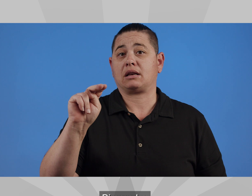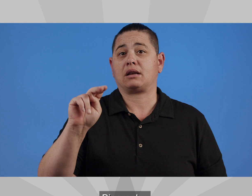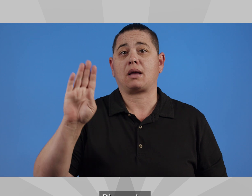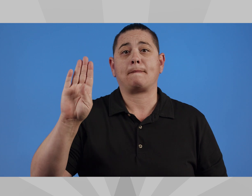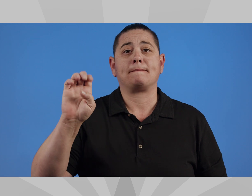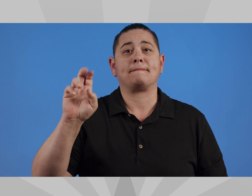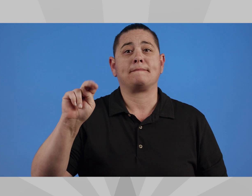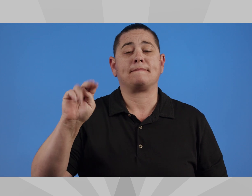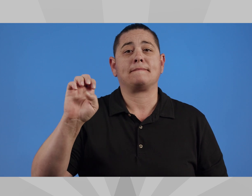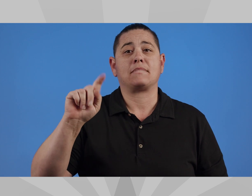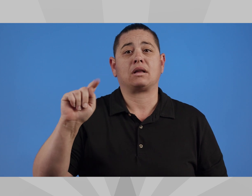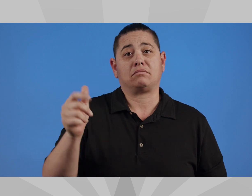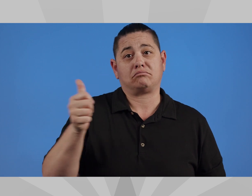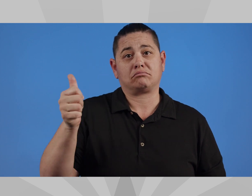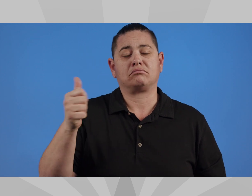Biography.